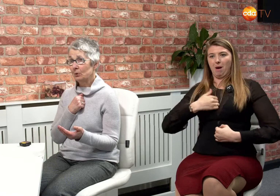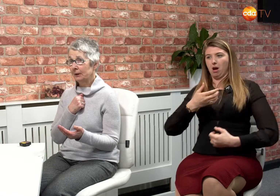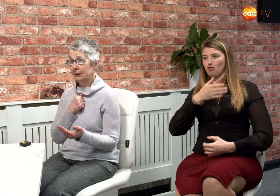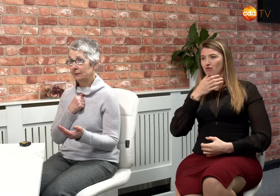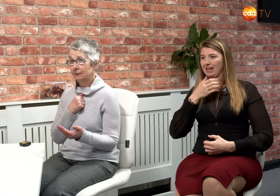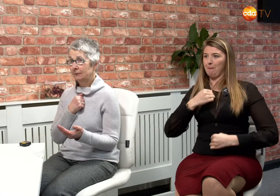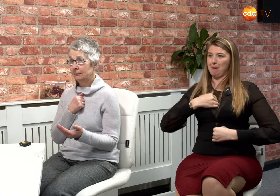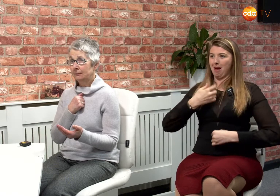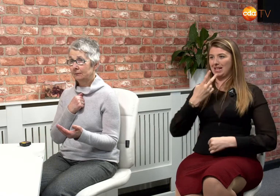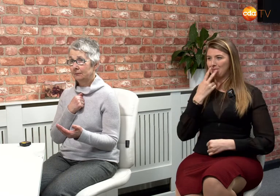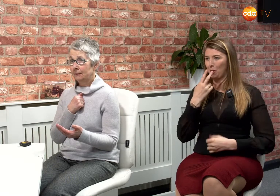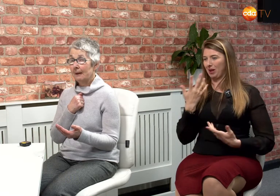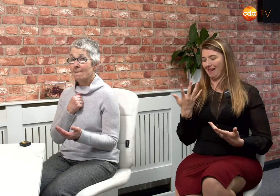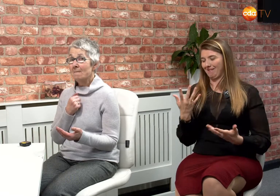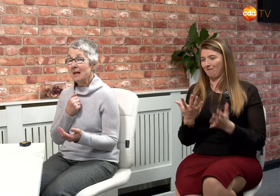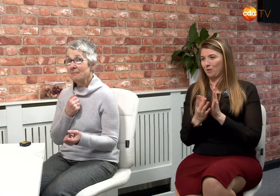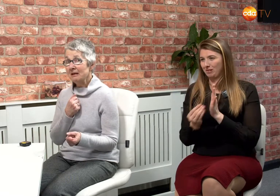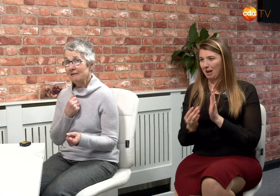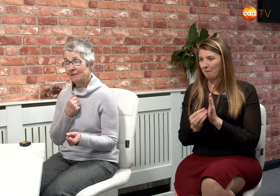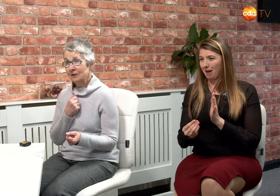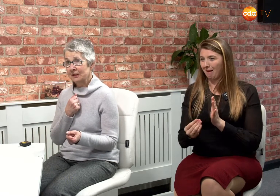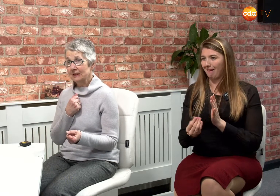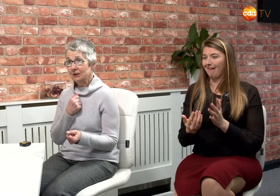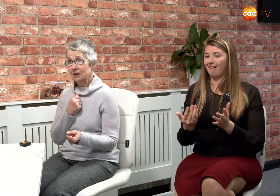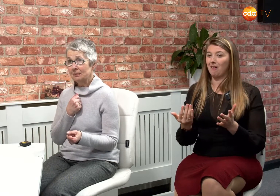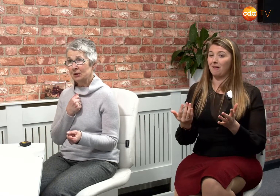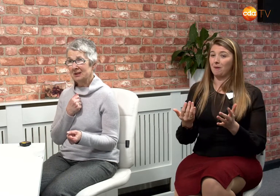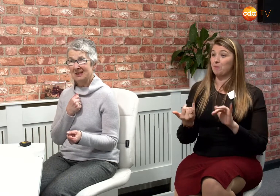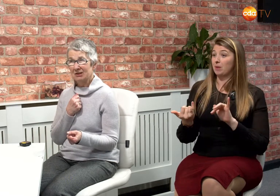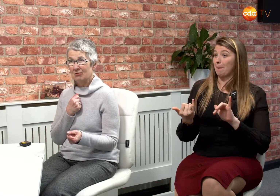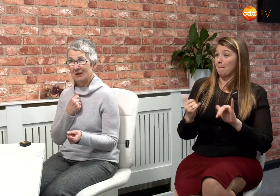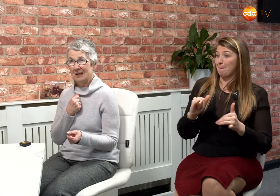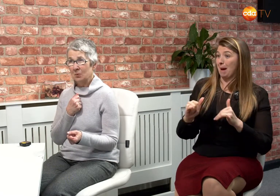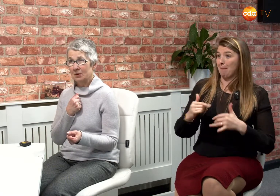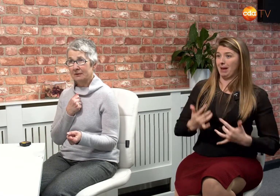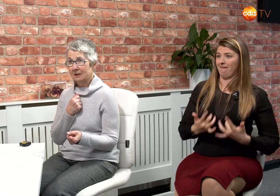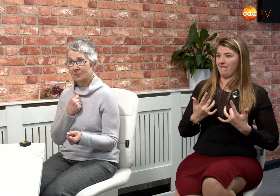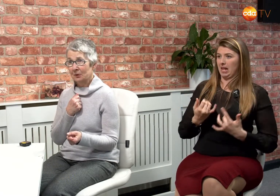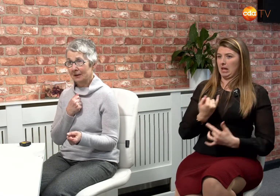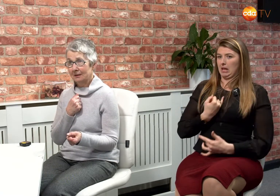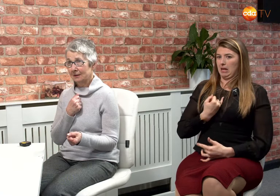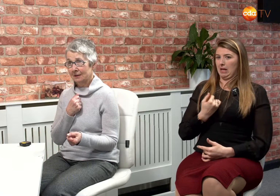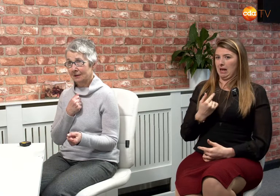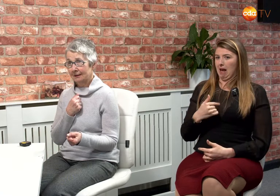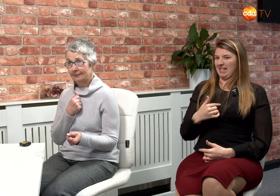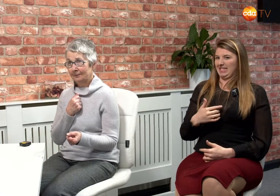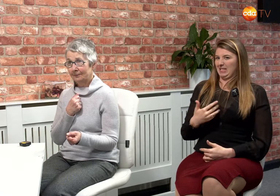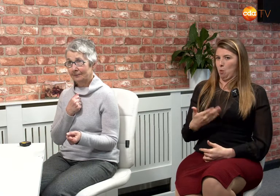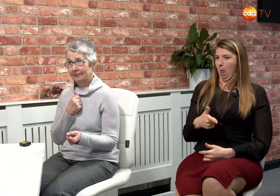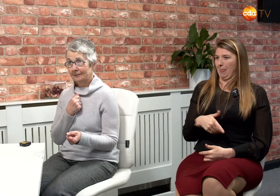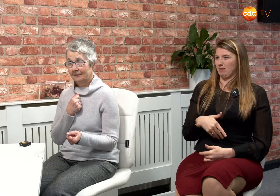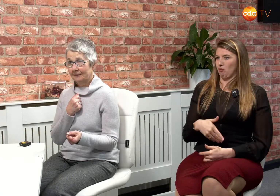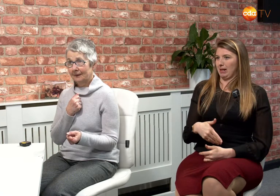or smoking. Maybe he feels guilty because he didn't really want this